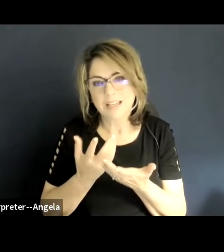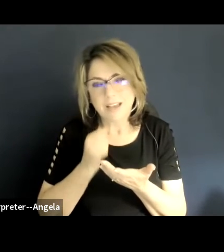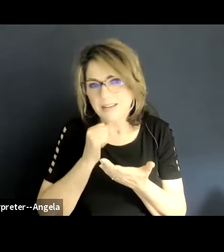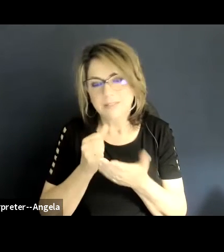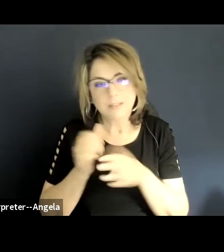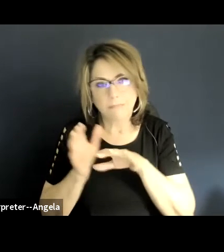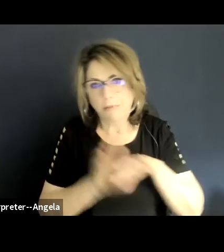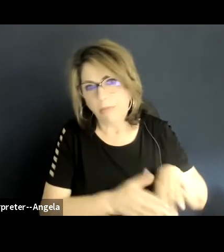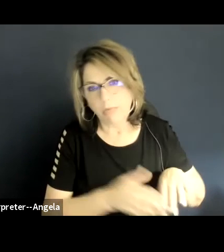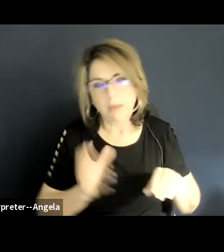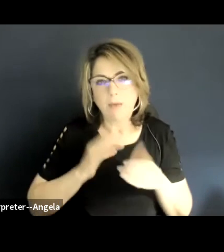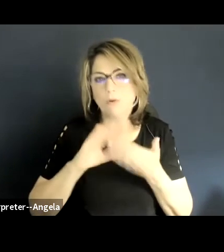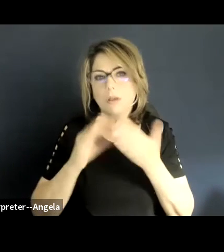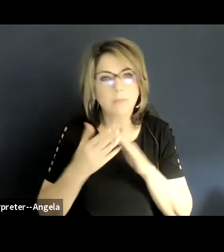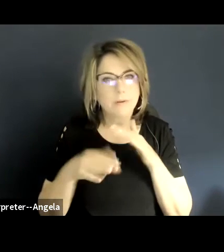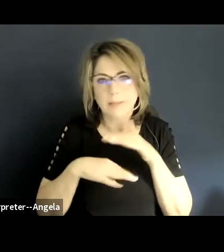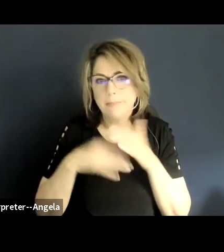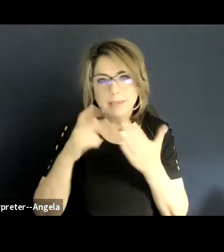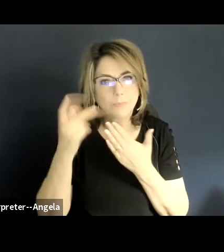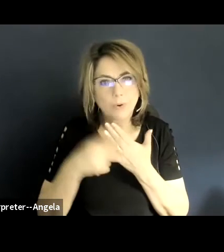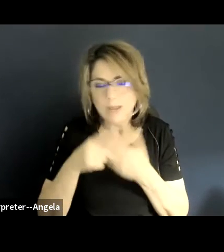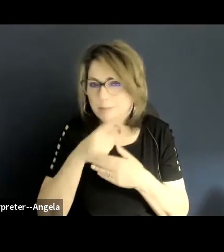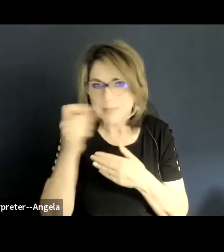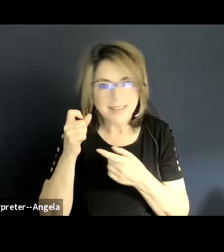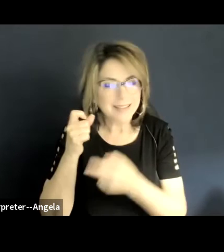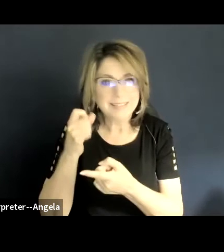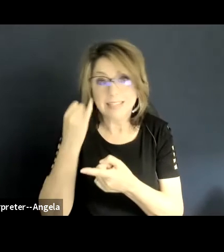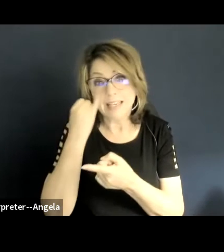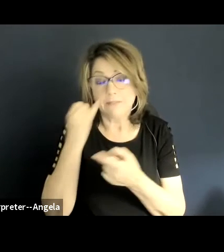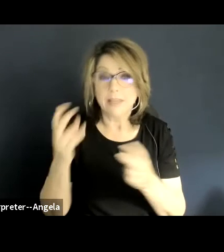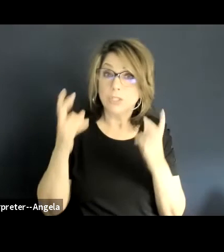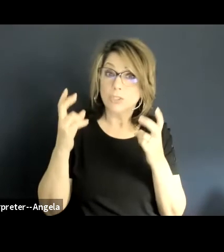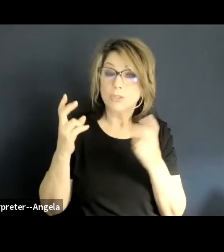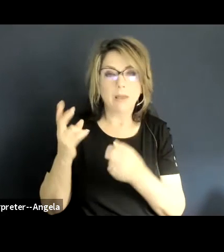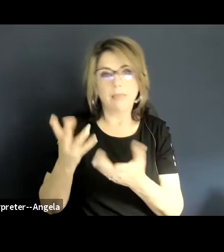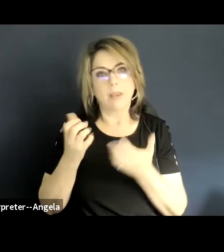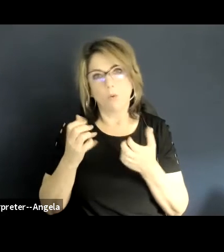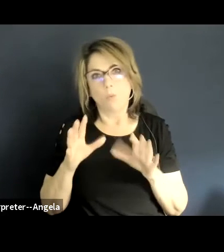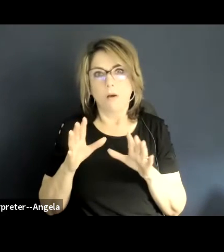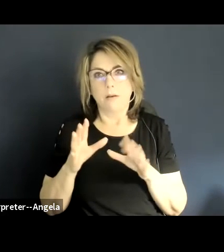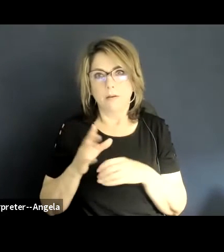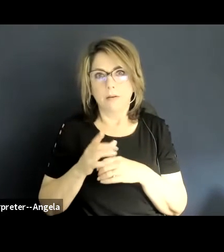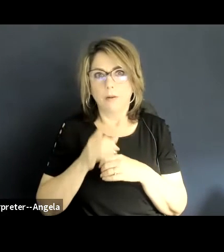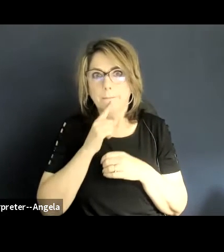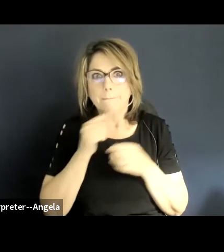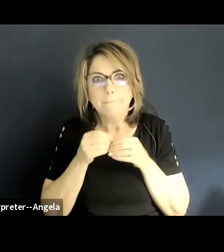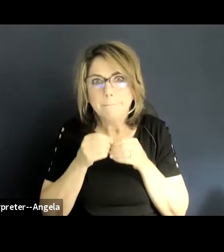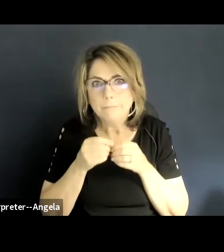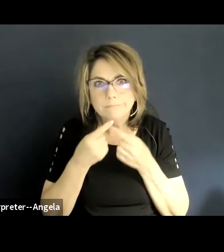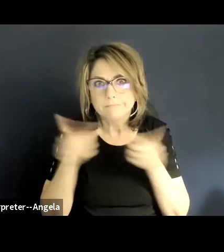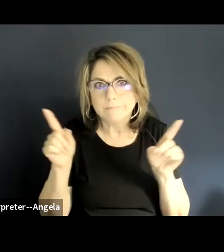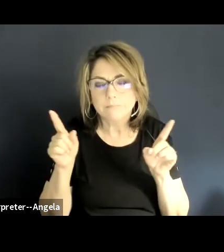and because they've, you know, always, you know, if there's an issue, they don't want it to get out, and it's never even